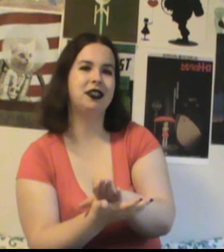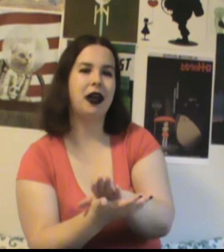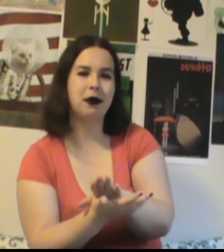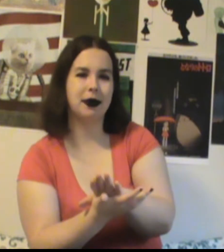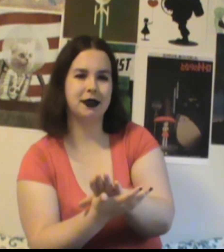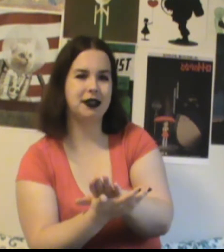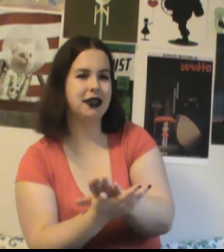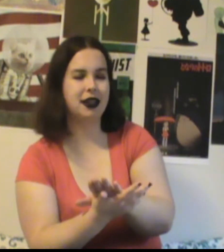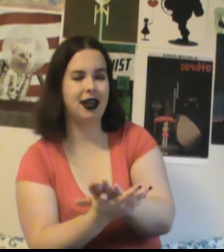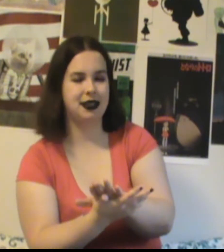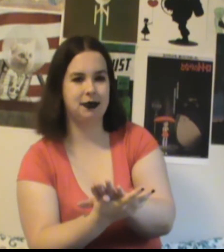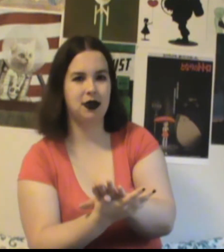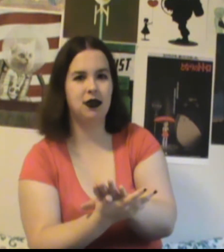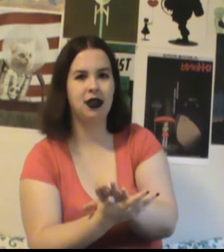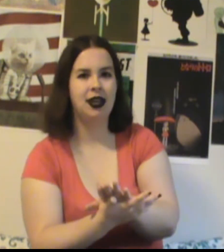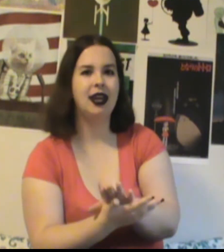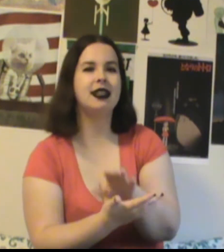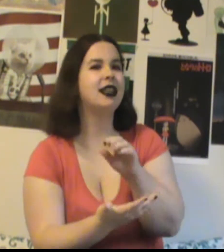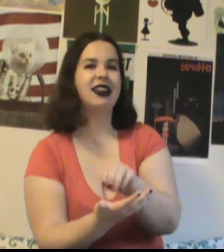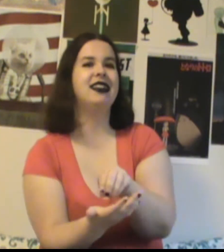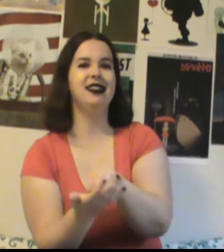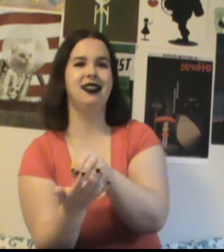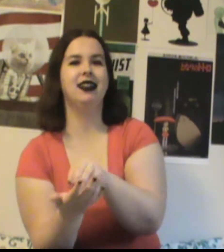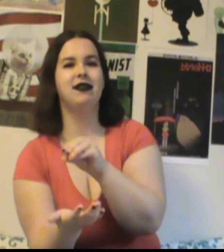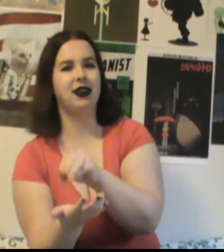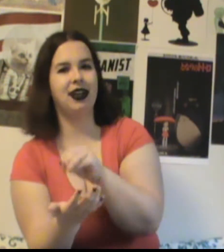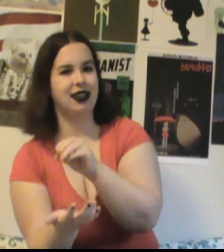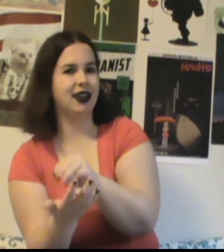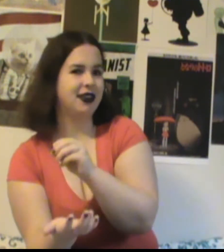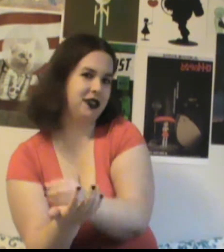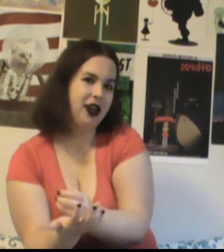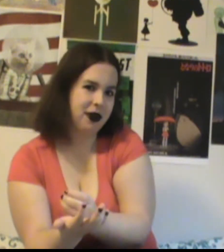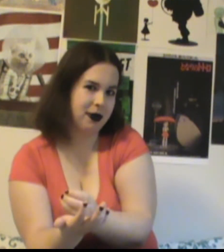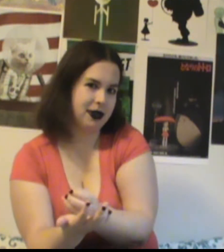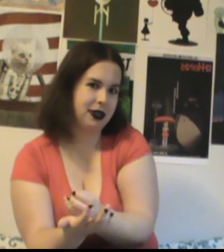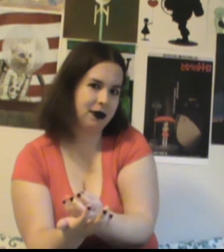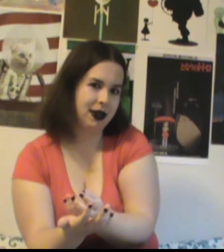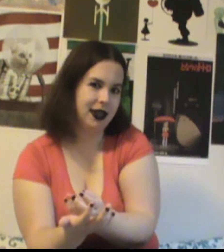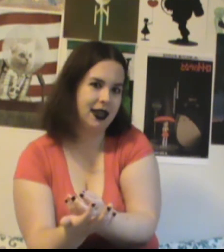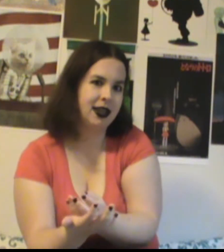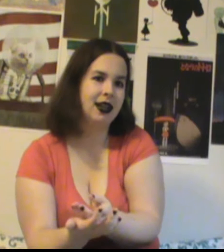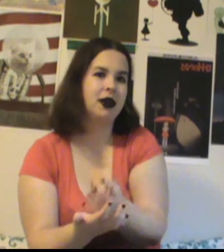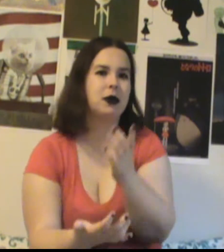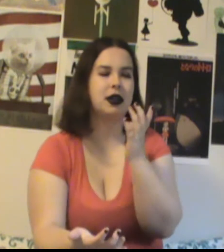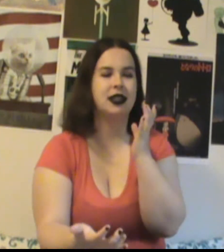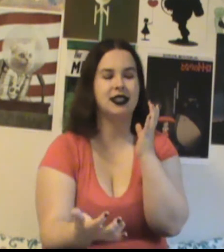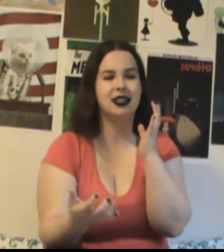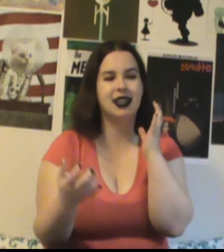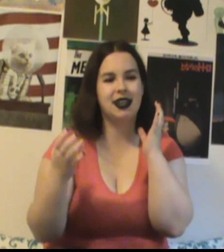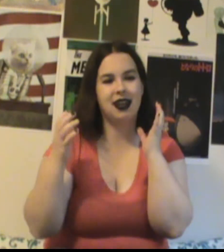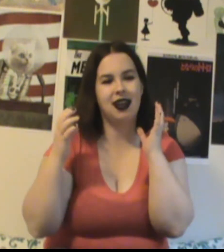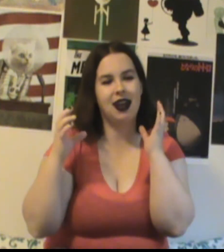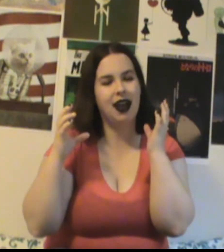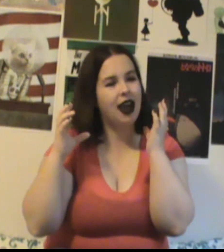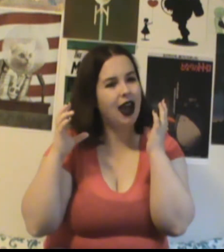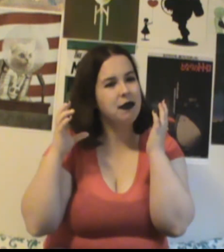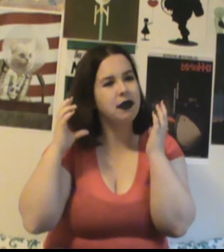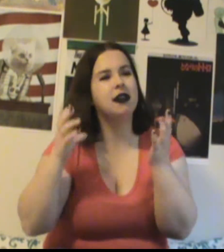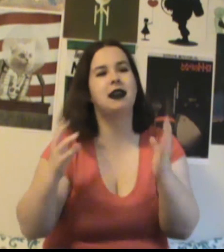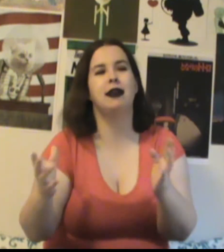shadow person in the last episode, and then they didn't deliver anything on the shadow person, really. Where it's like, I'm looking